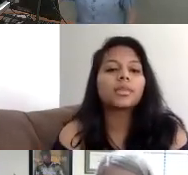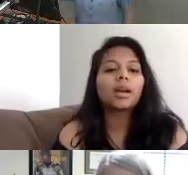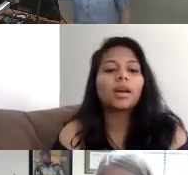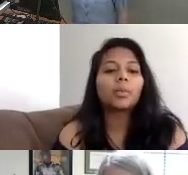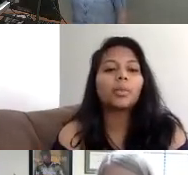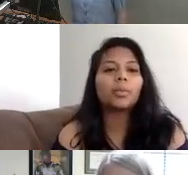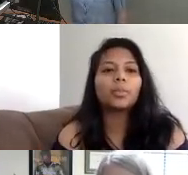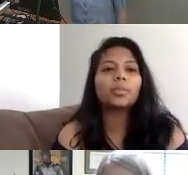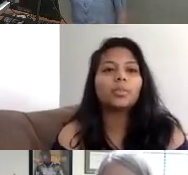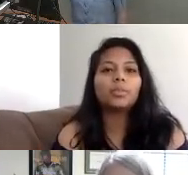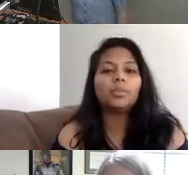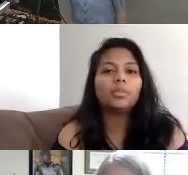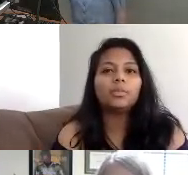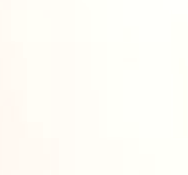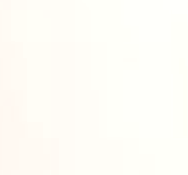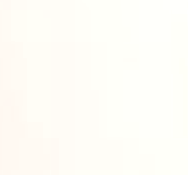Okay.